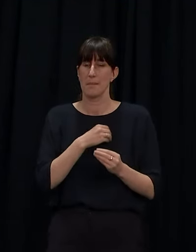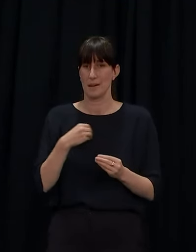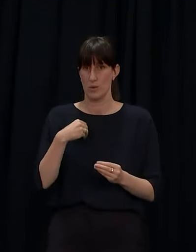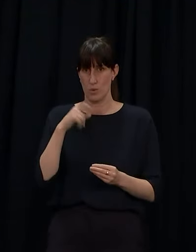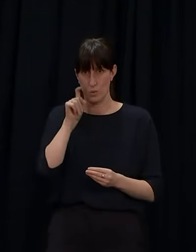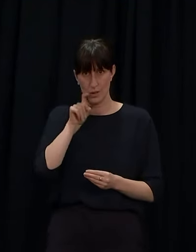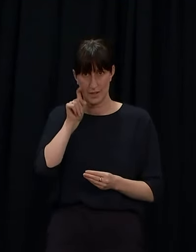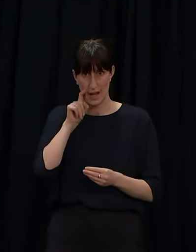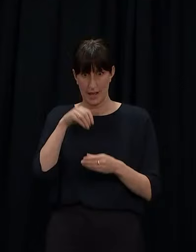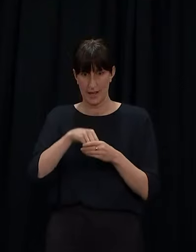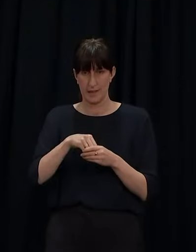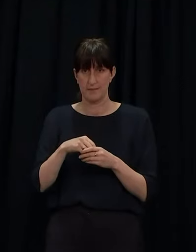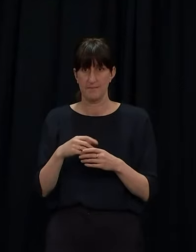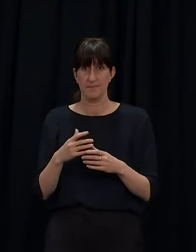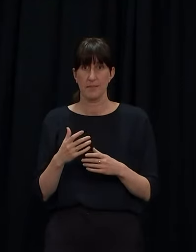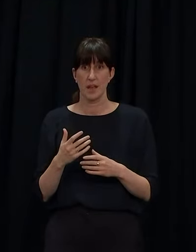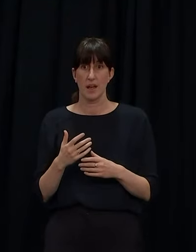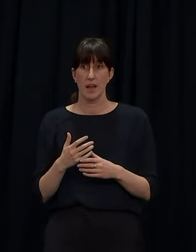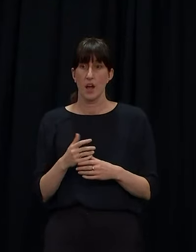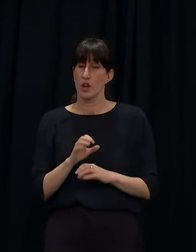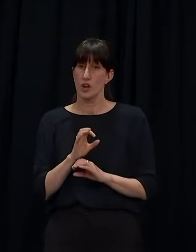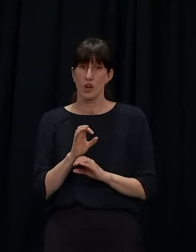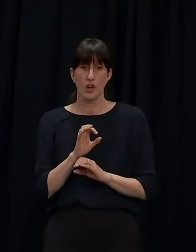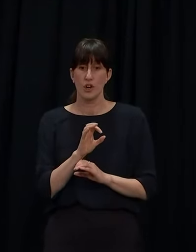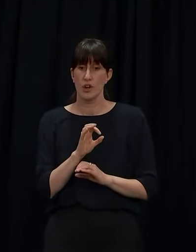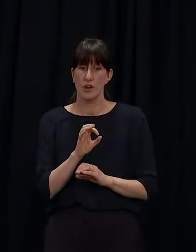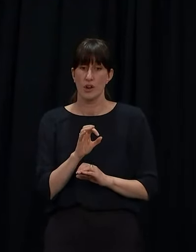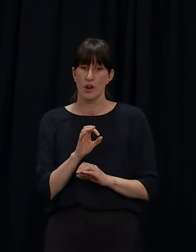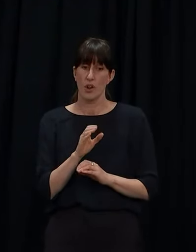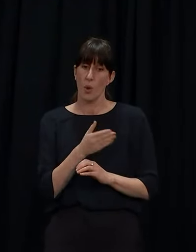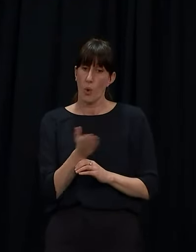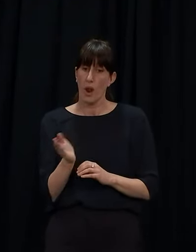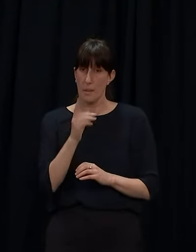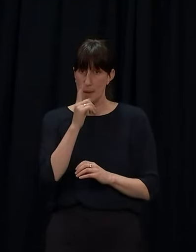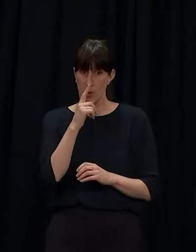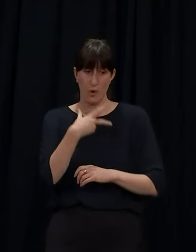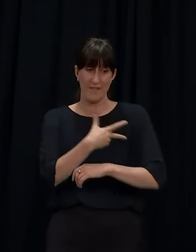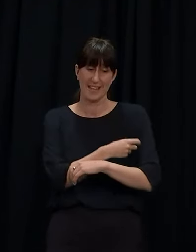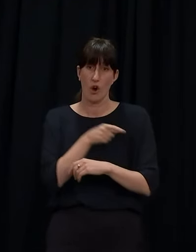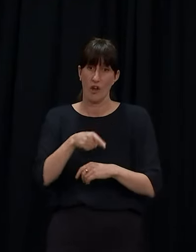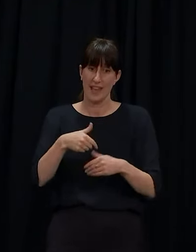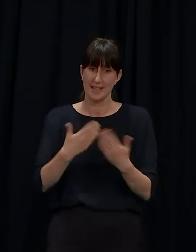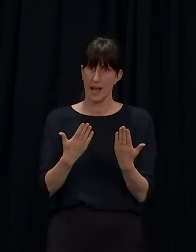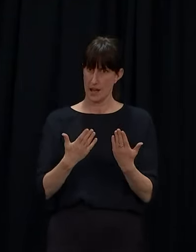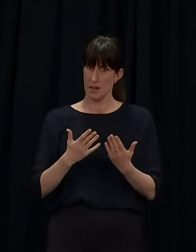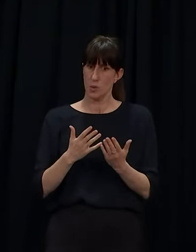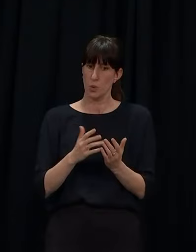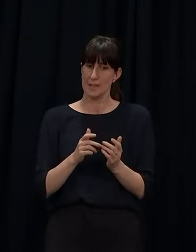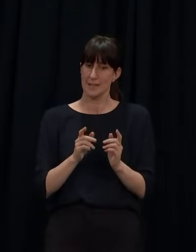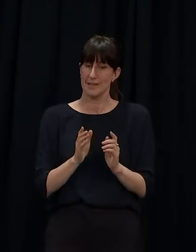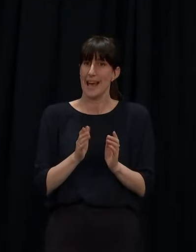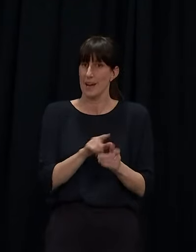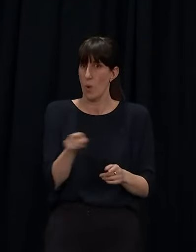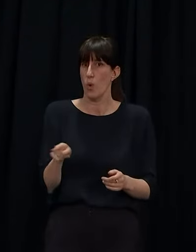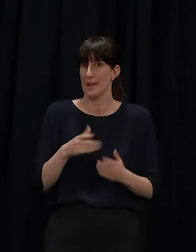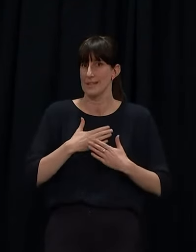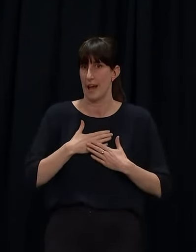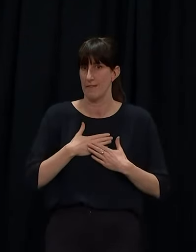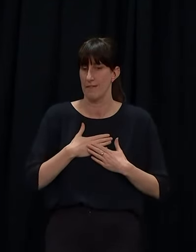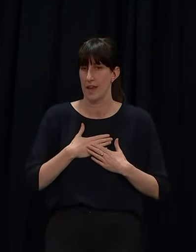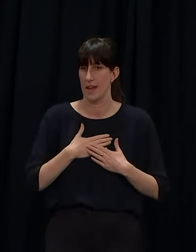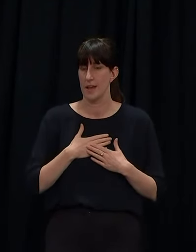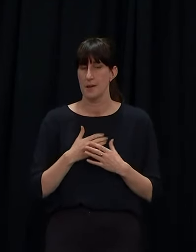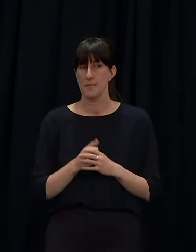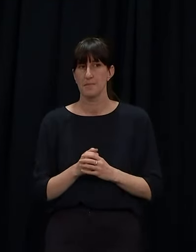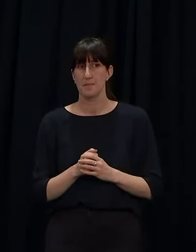anyone's safety being compromised. However, of course, it was not good enough that it took that length of time to tell people what